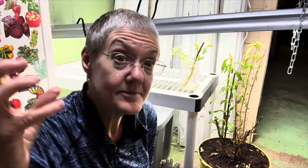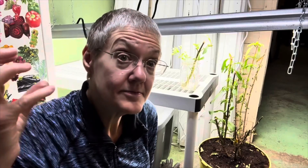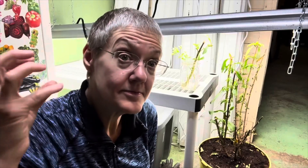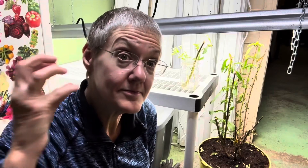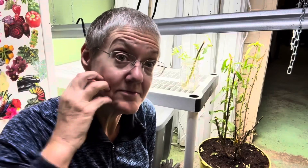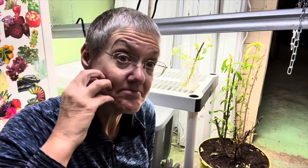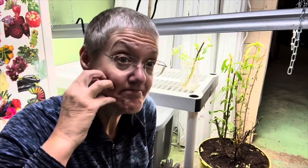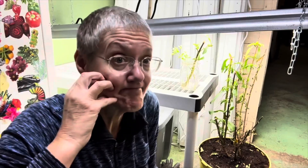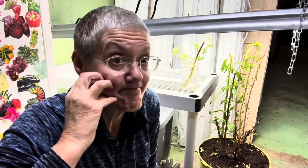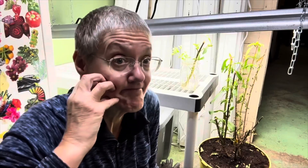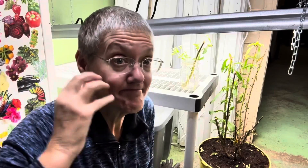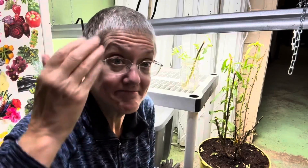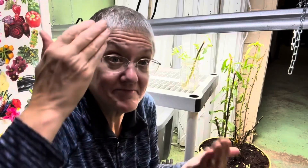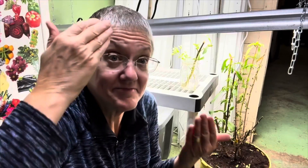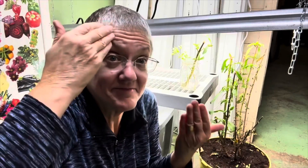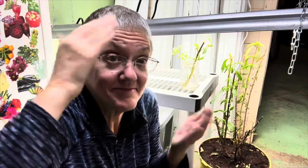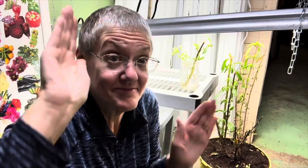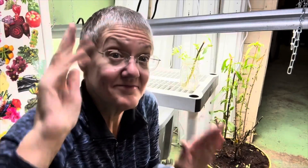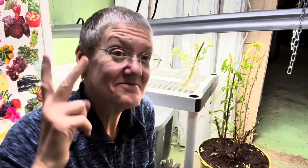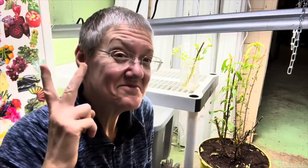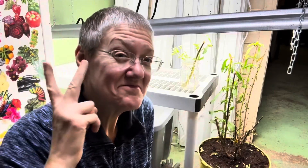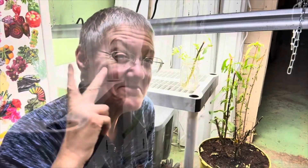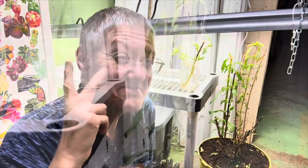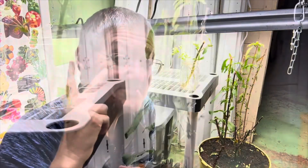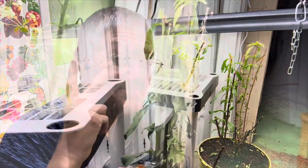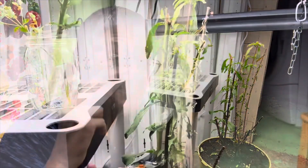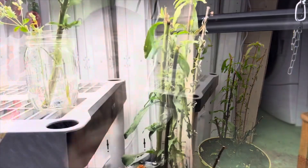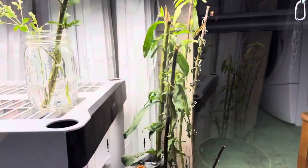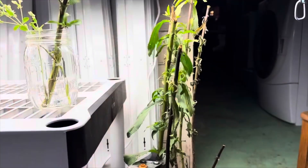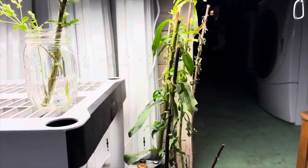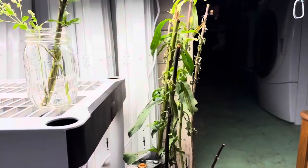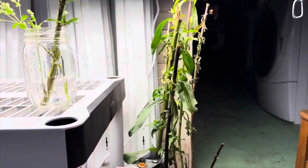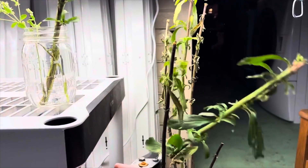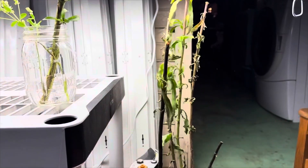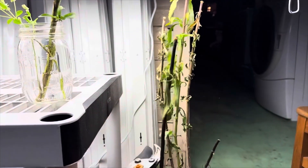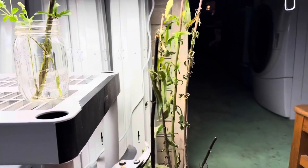Now, are those too thick? I don't know. We'll find out.